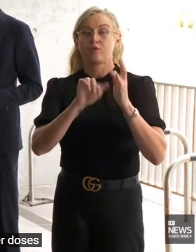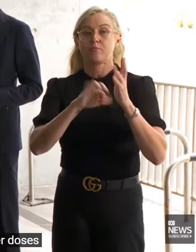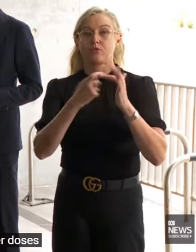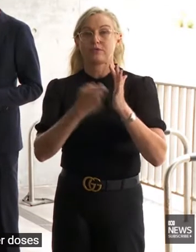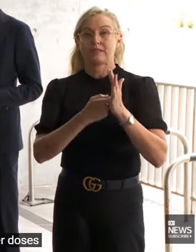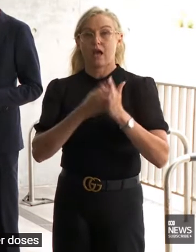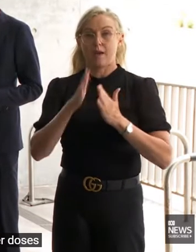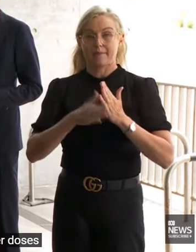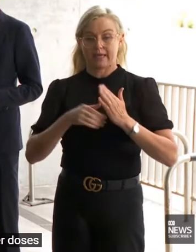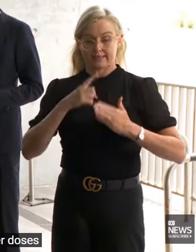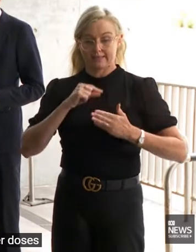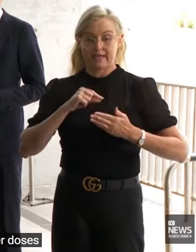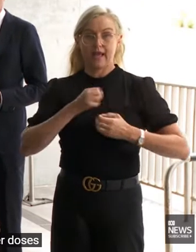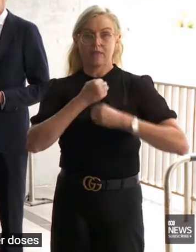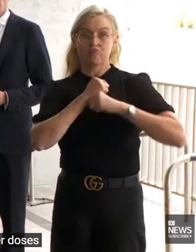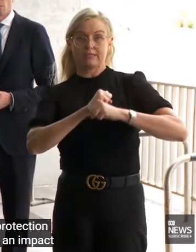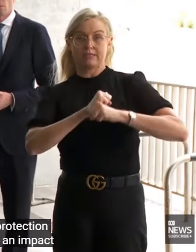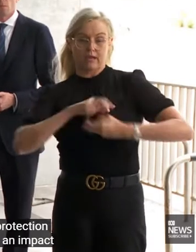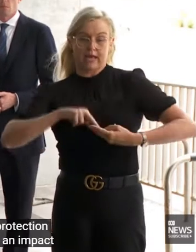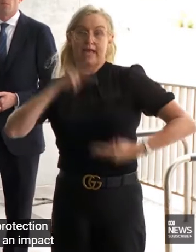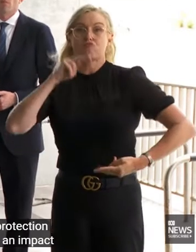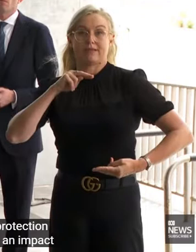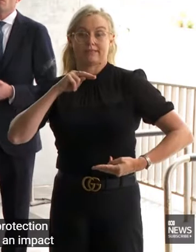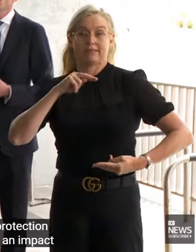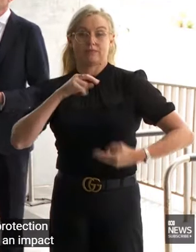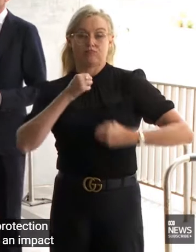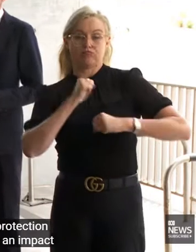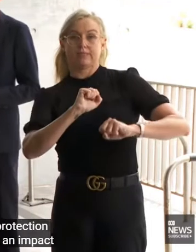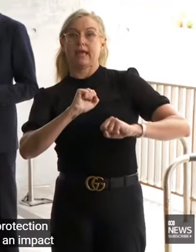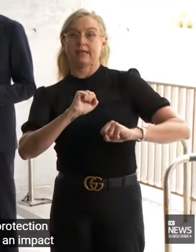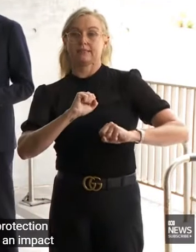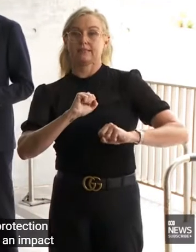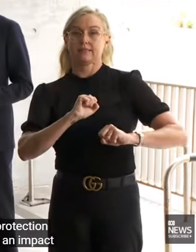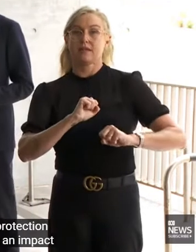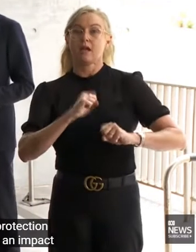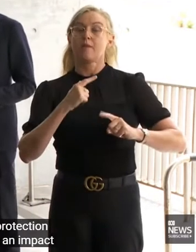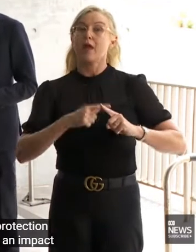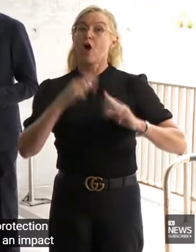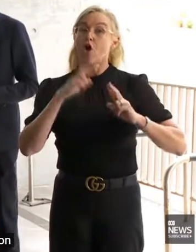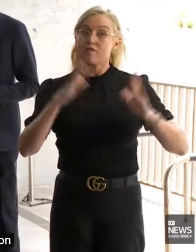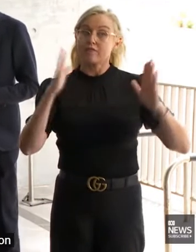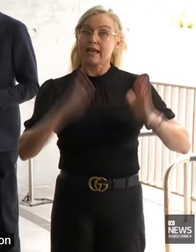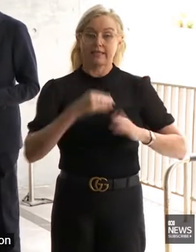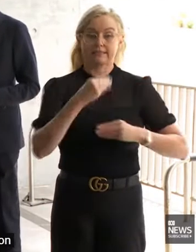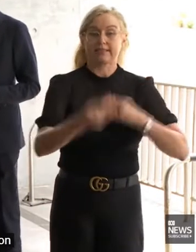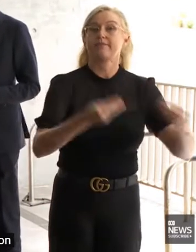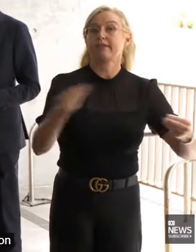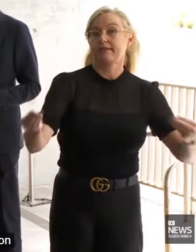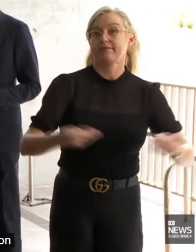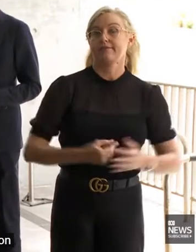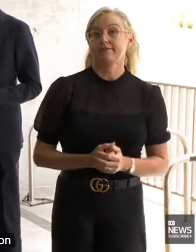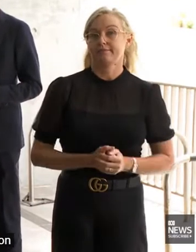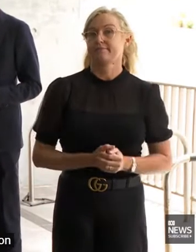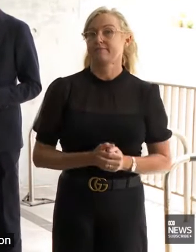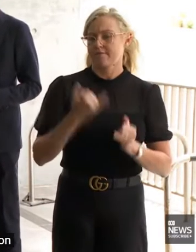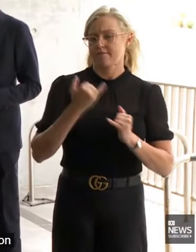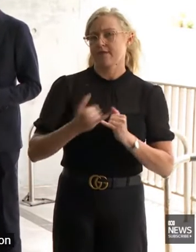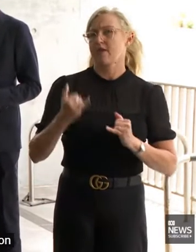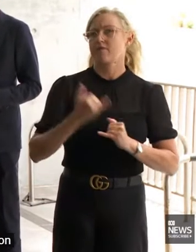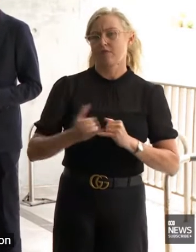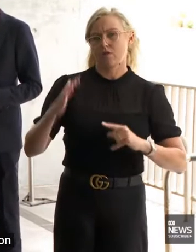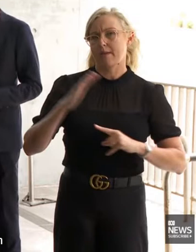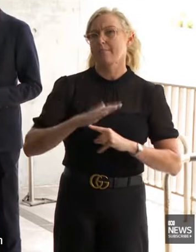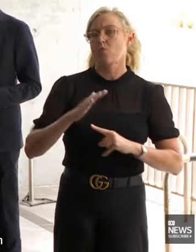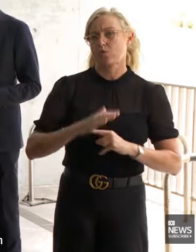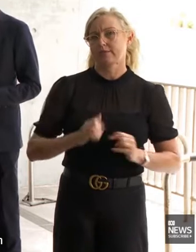increase your protection and probably will have an impact on transmission. And that's incredibly important.